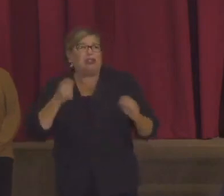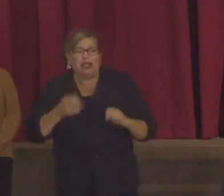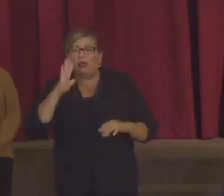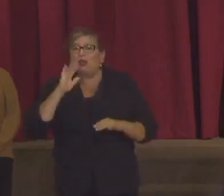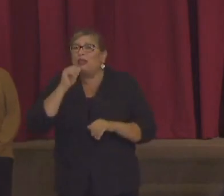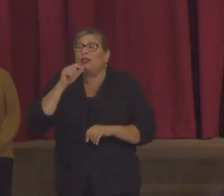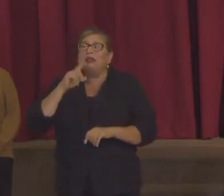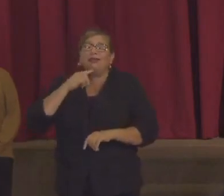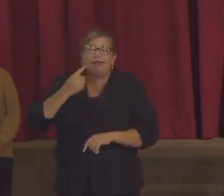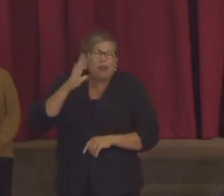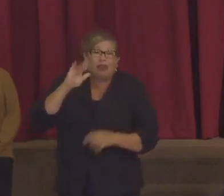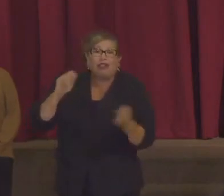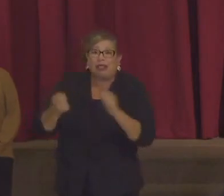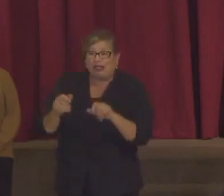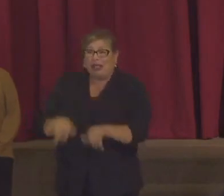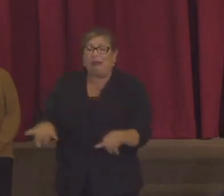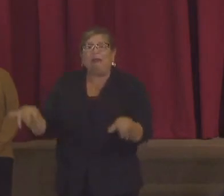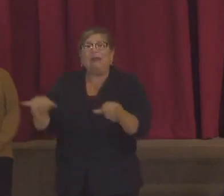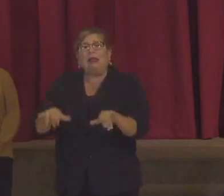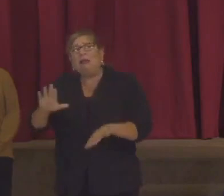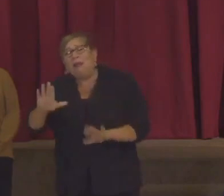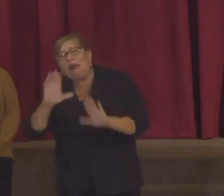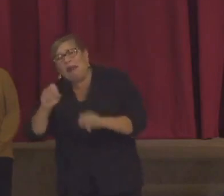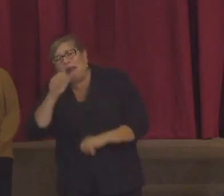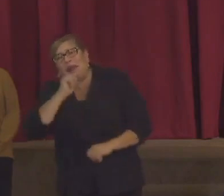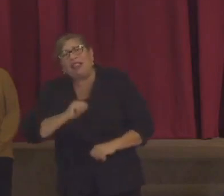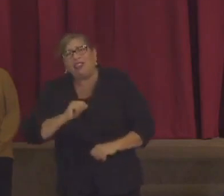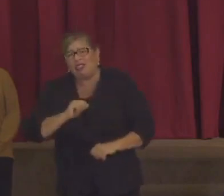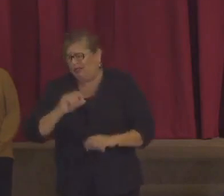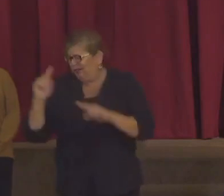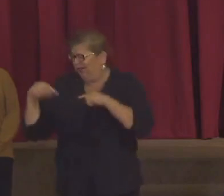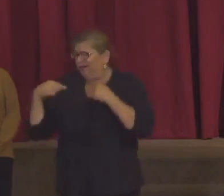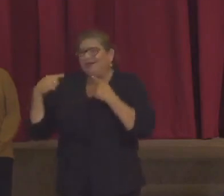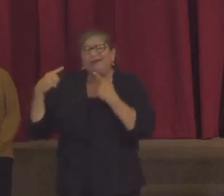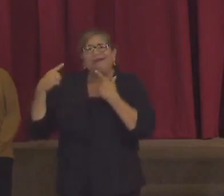their parents' generation heard the same. Just be patient.